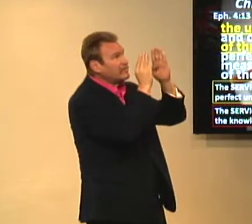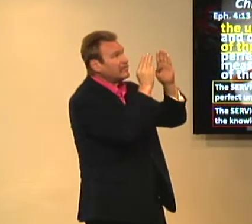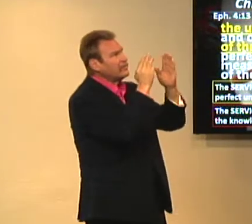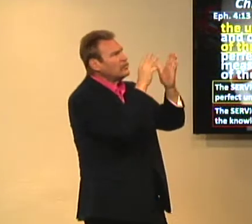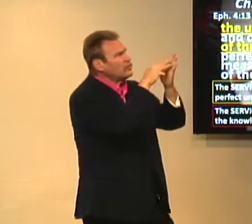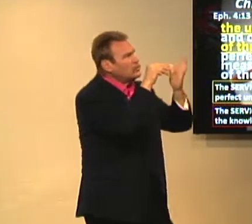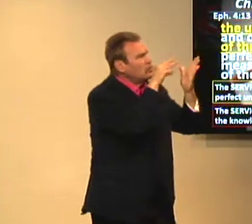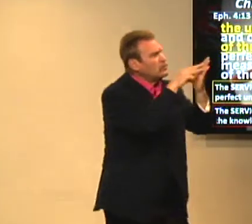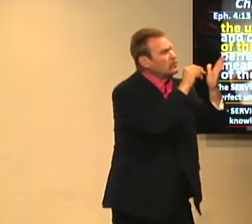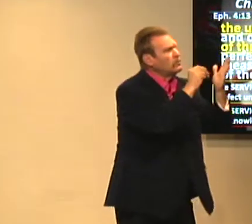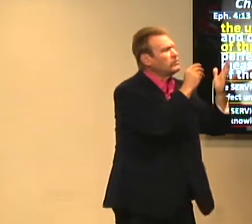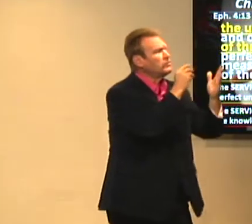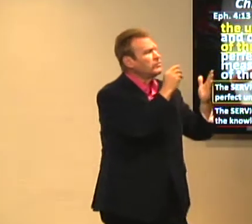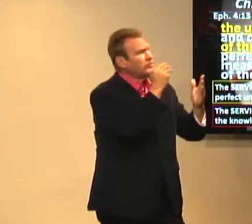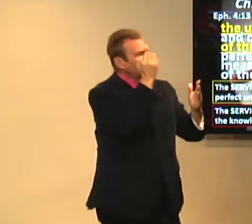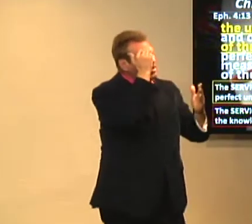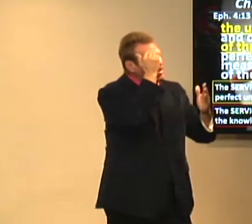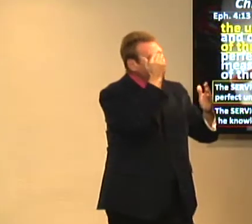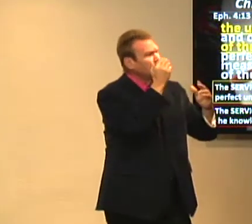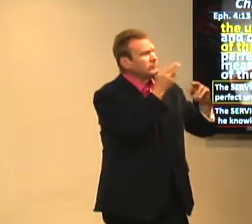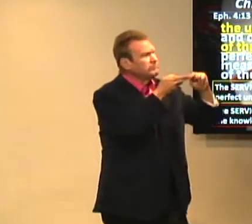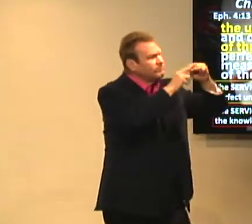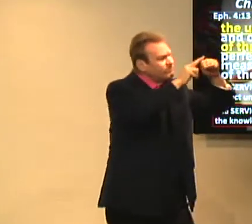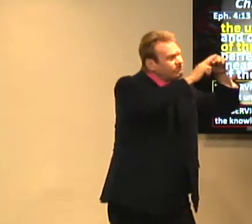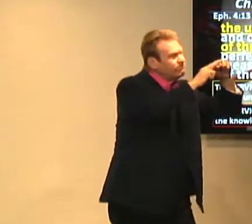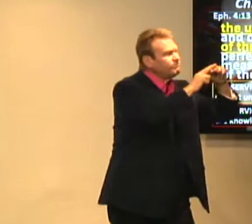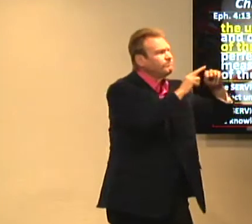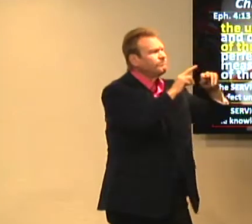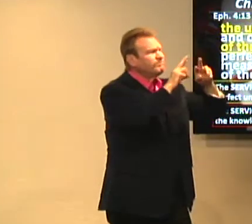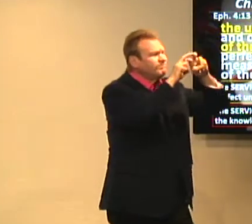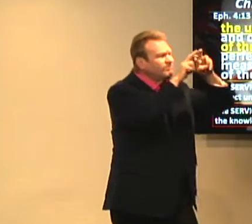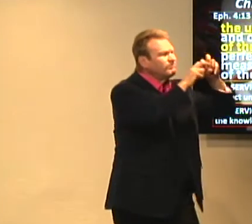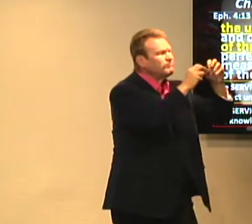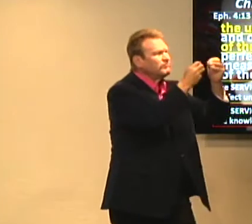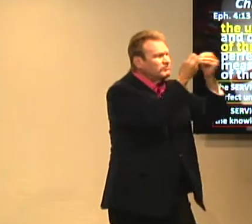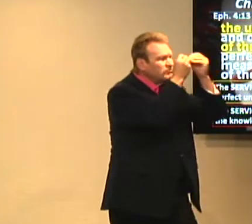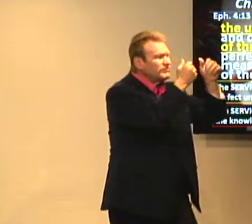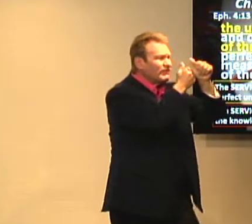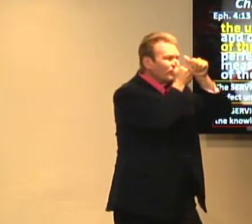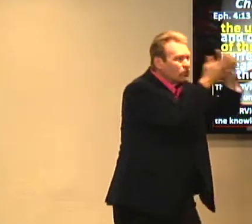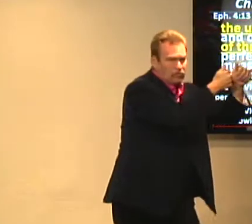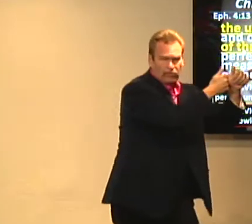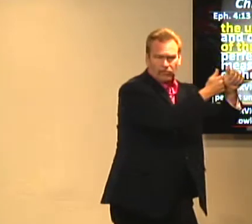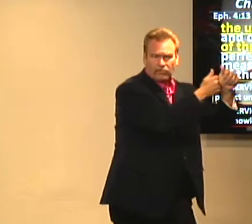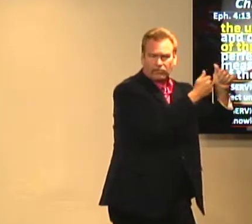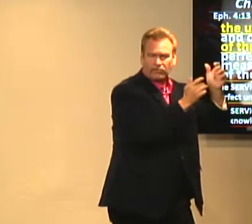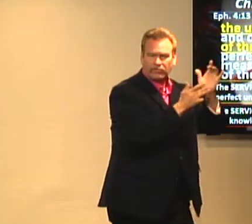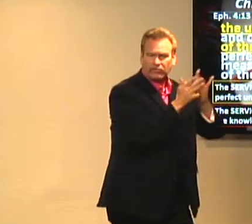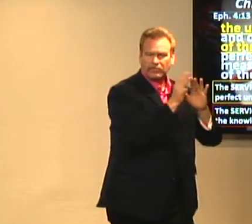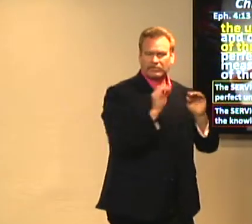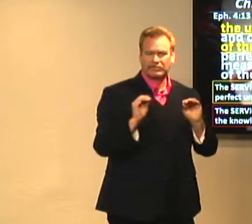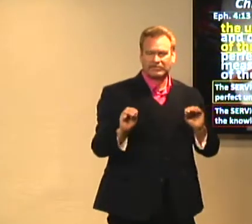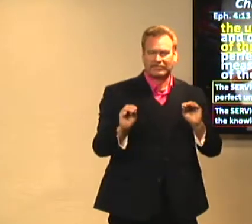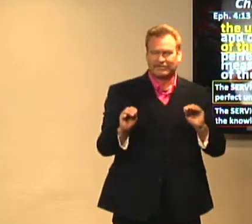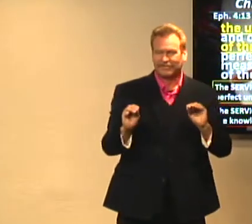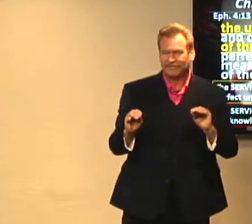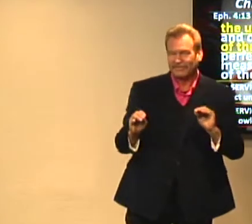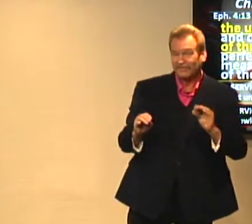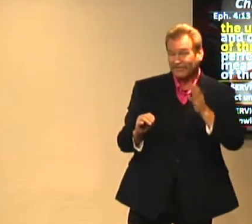focus on God, to learn from him, to study from him, to build up his name, to follow what Jesus has taught